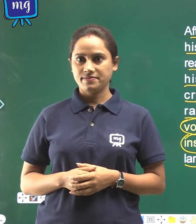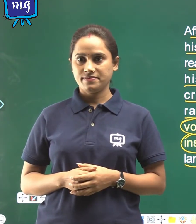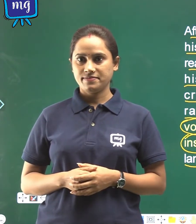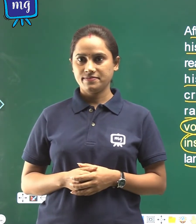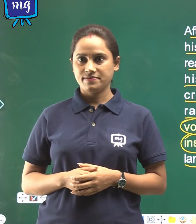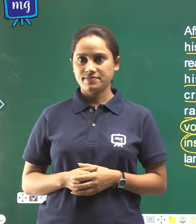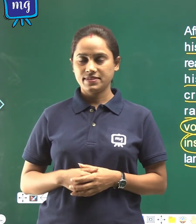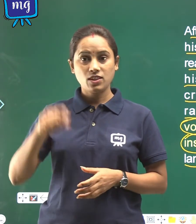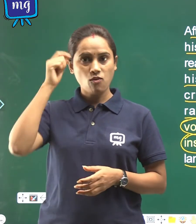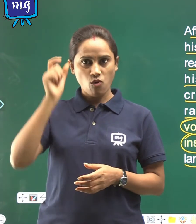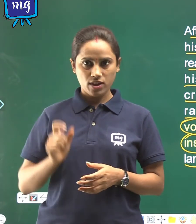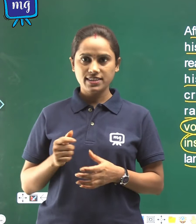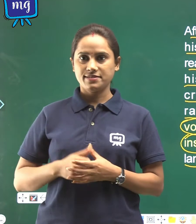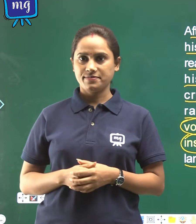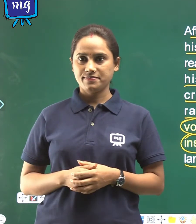voice,